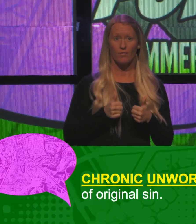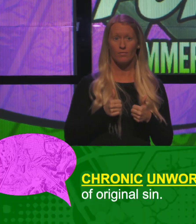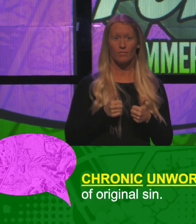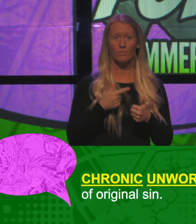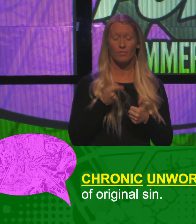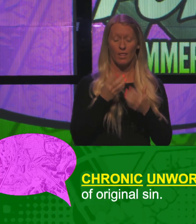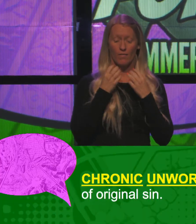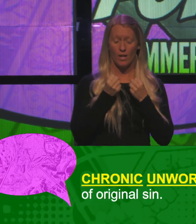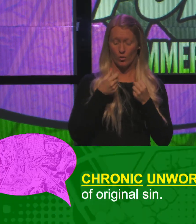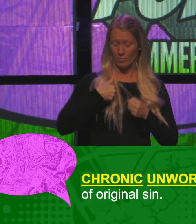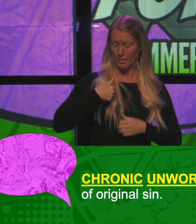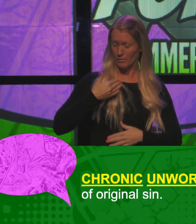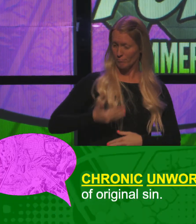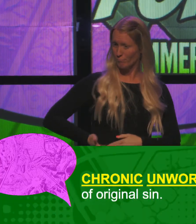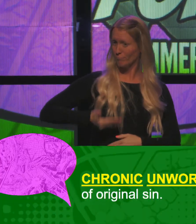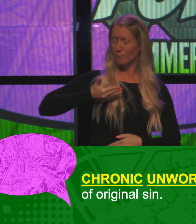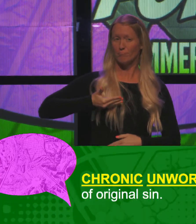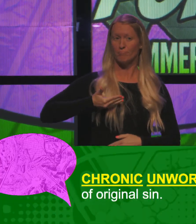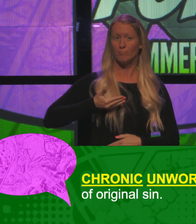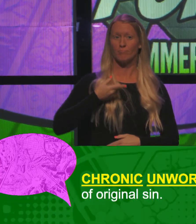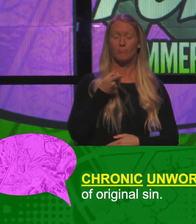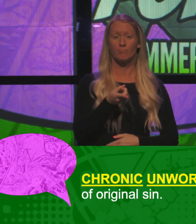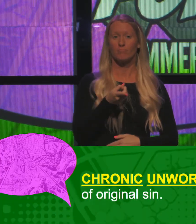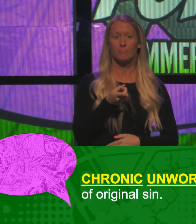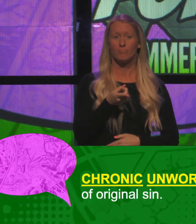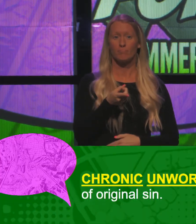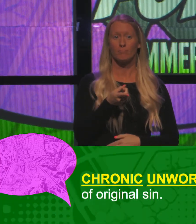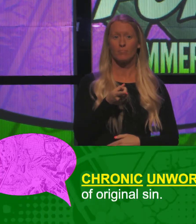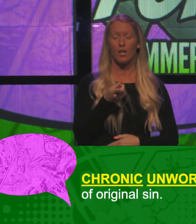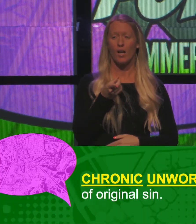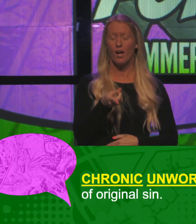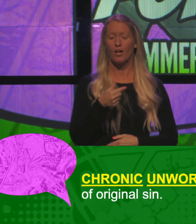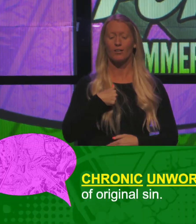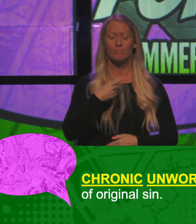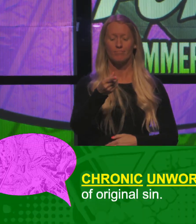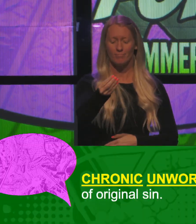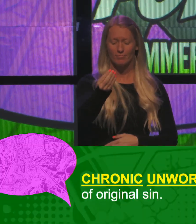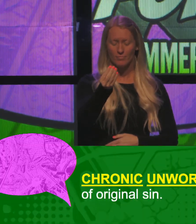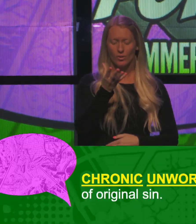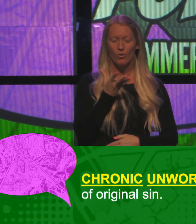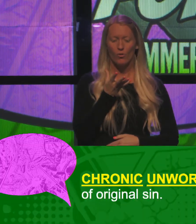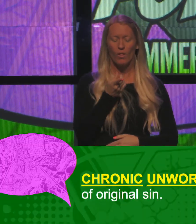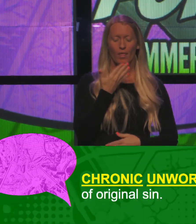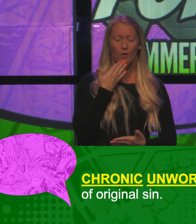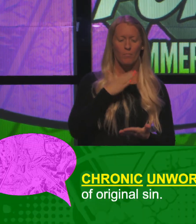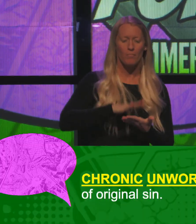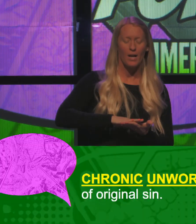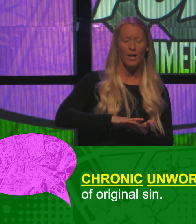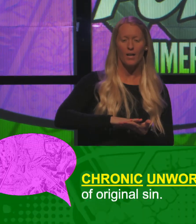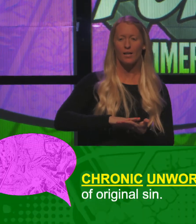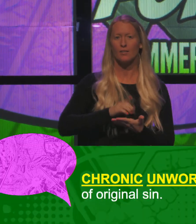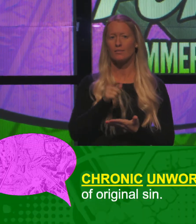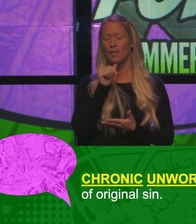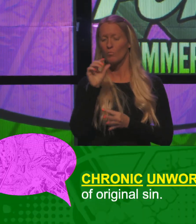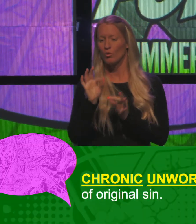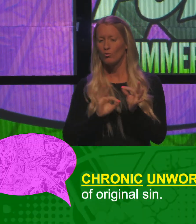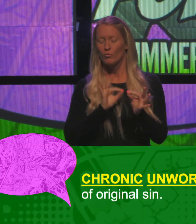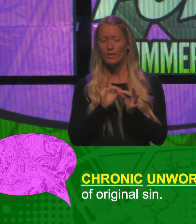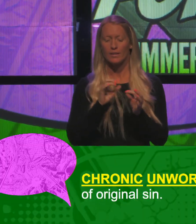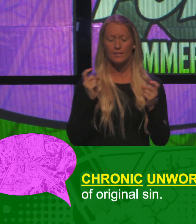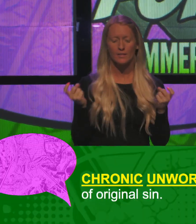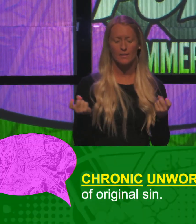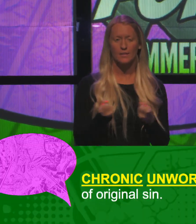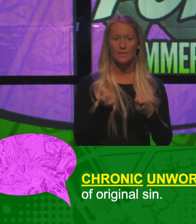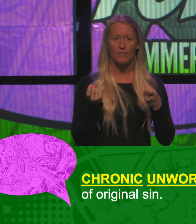the idea that I was bad, that I was flawed, that I was sinful. And then let me add on top of that, that from a